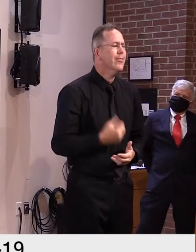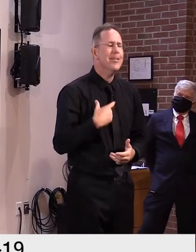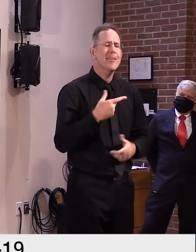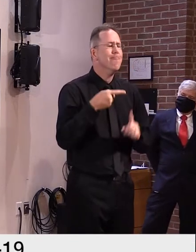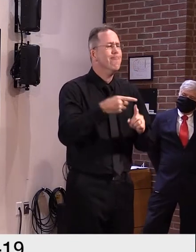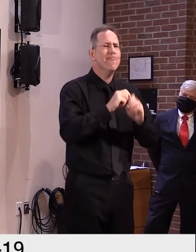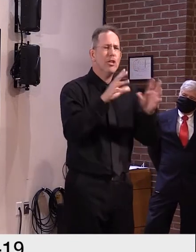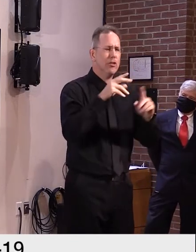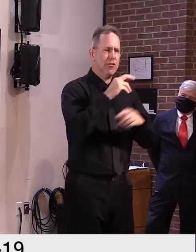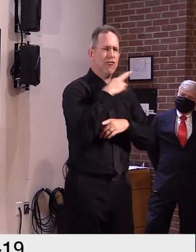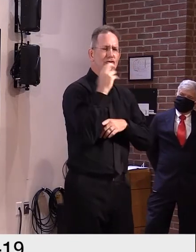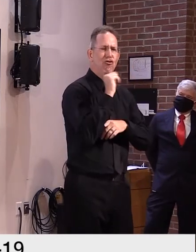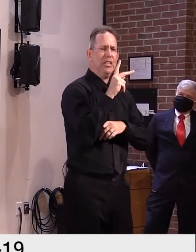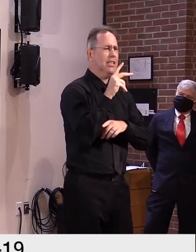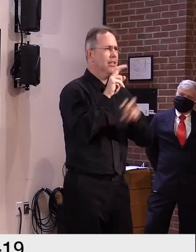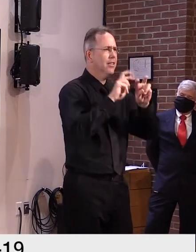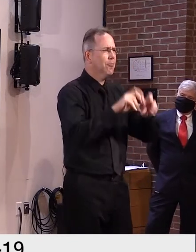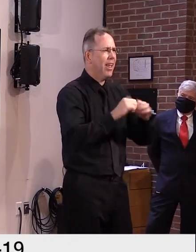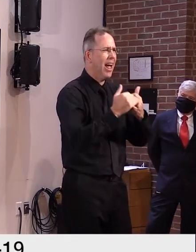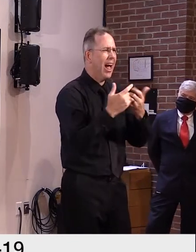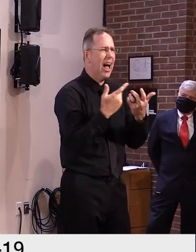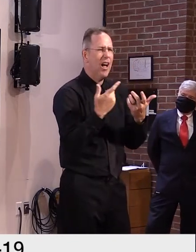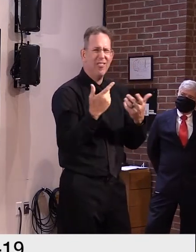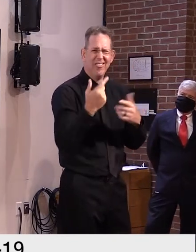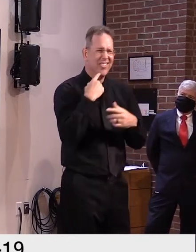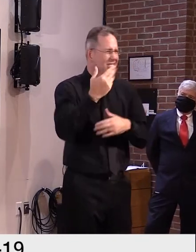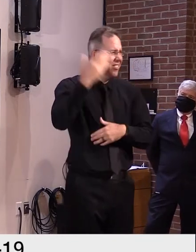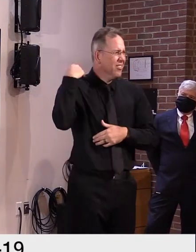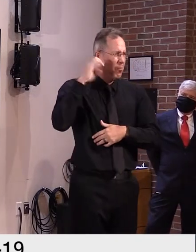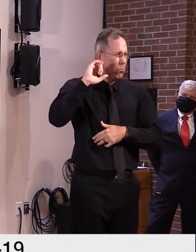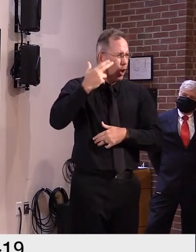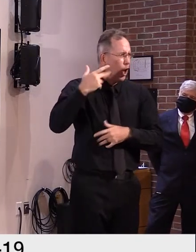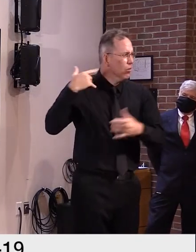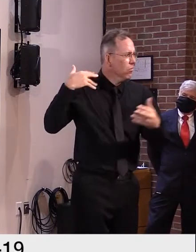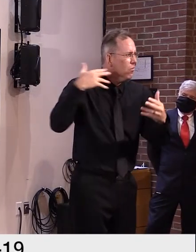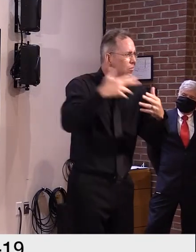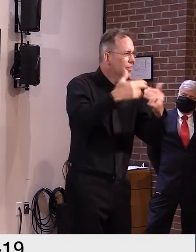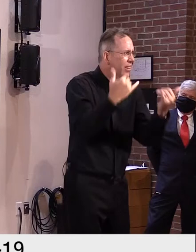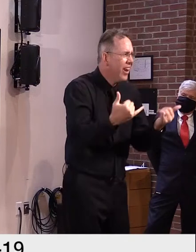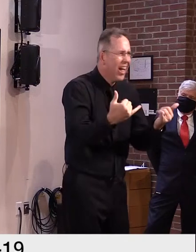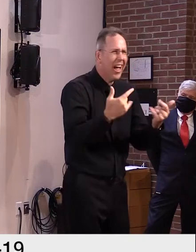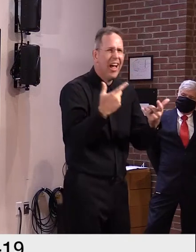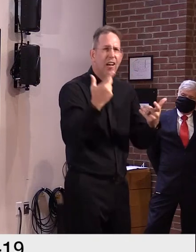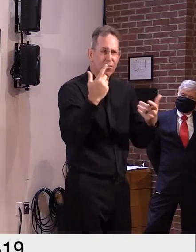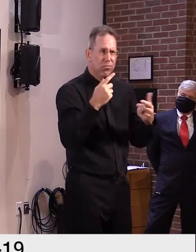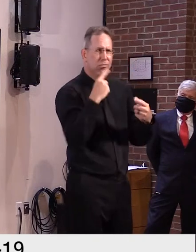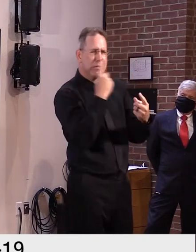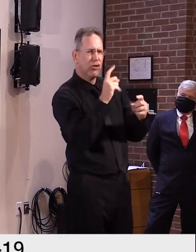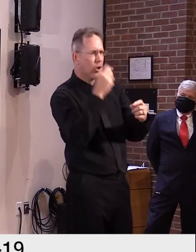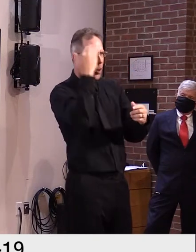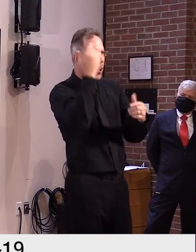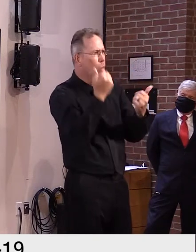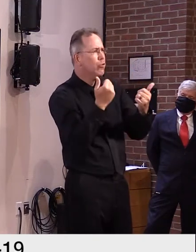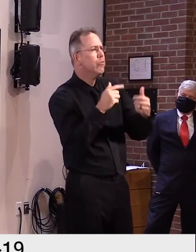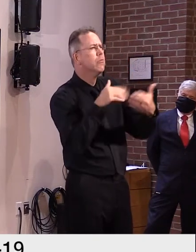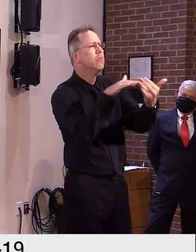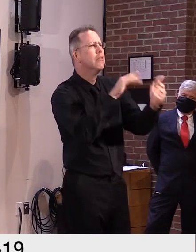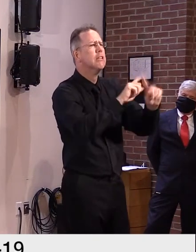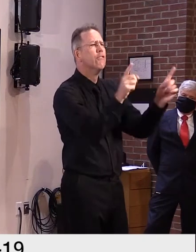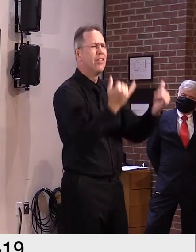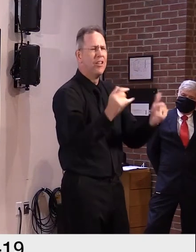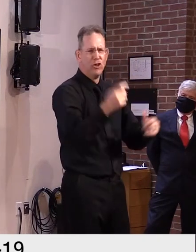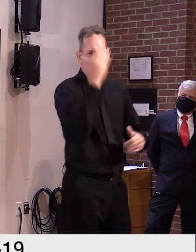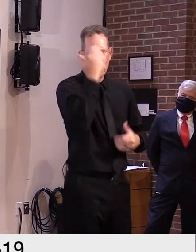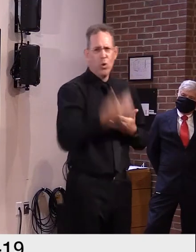everything. What are the alternatives that students may see? I think we just have to wait till the guidance comes out, and we'll see